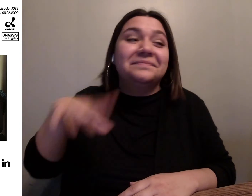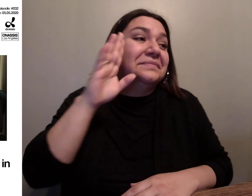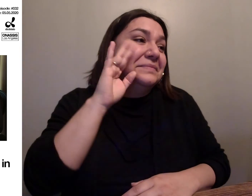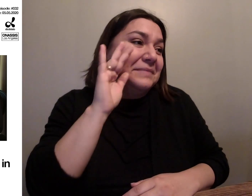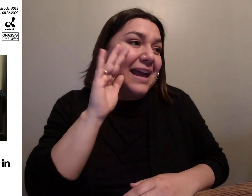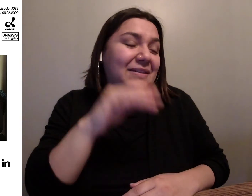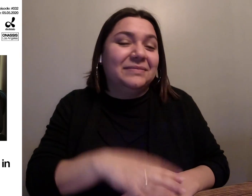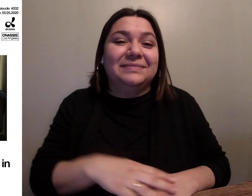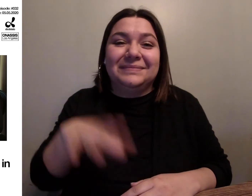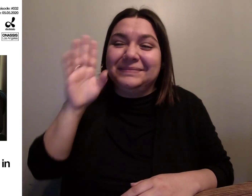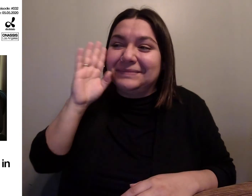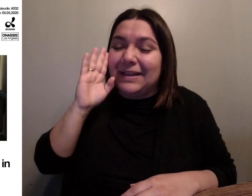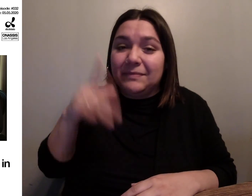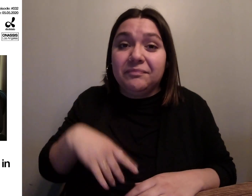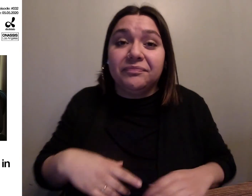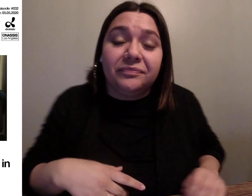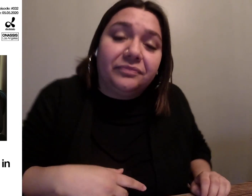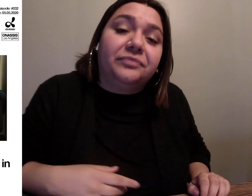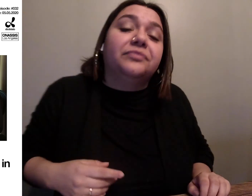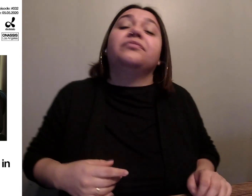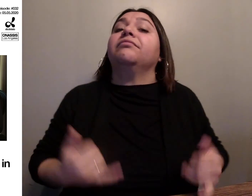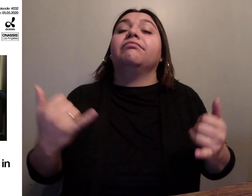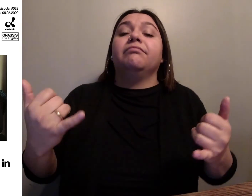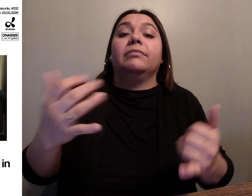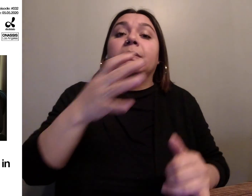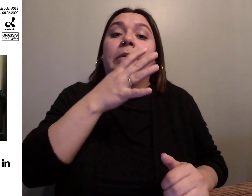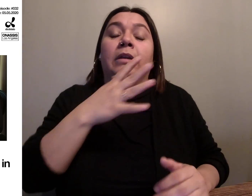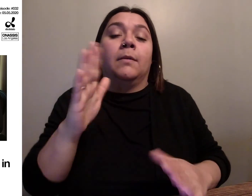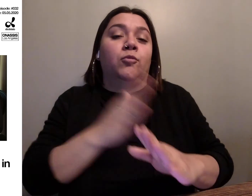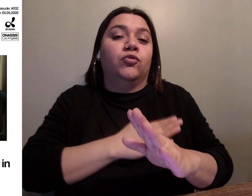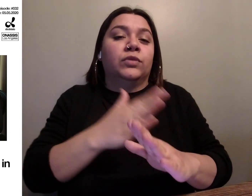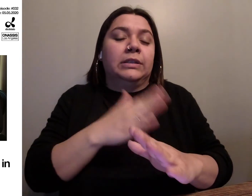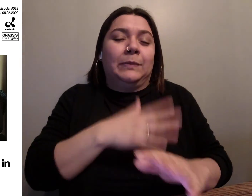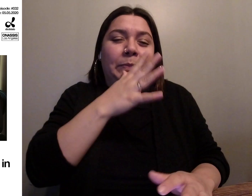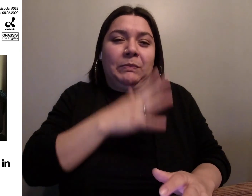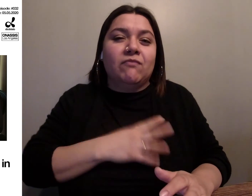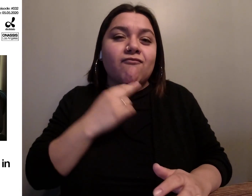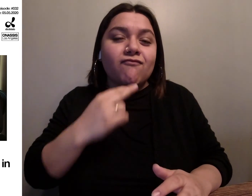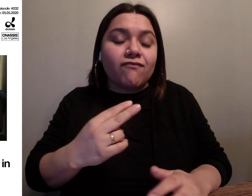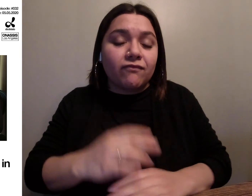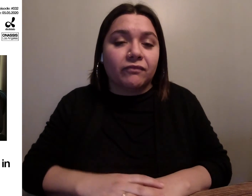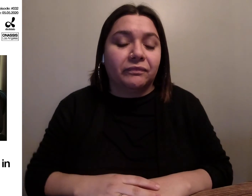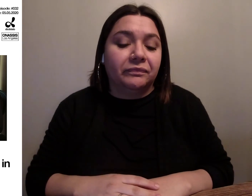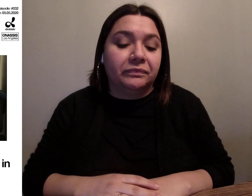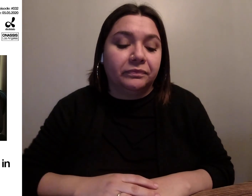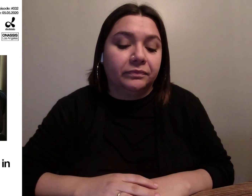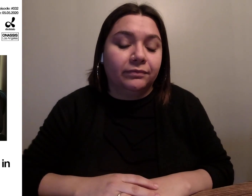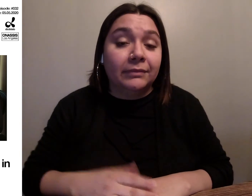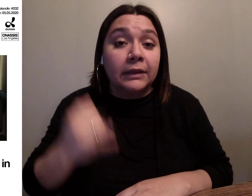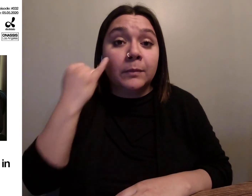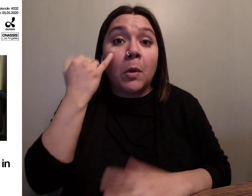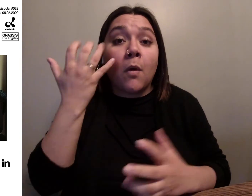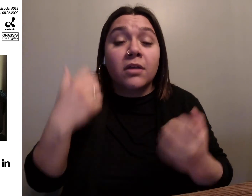To support this show and Dublab's progressive programming, go to dublab.com/support.